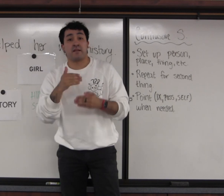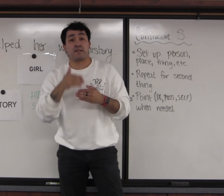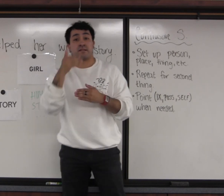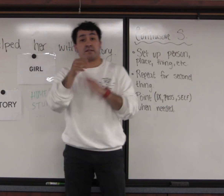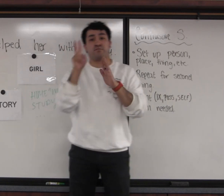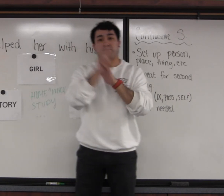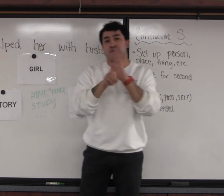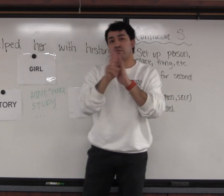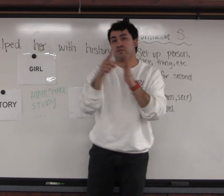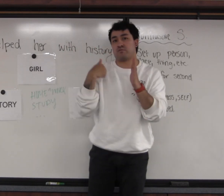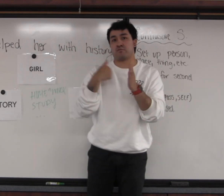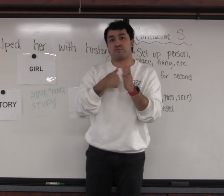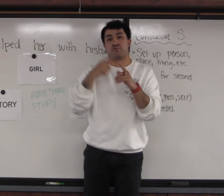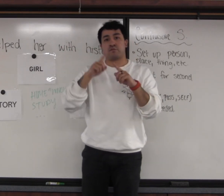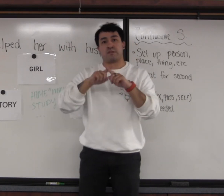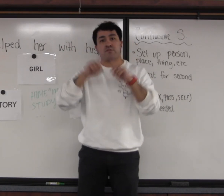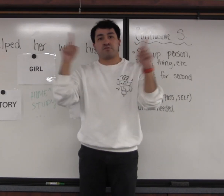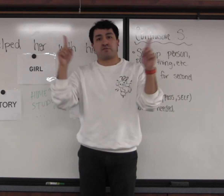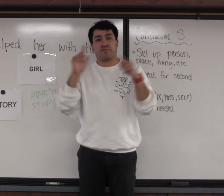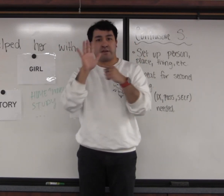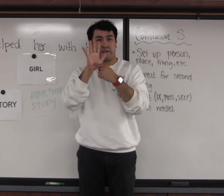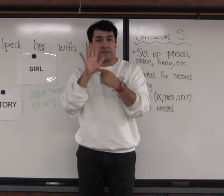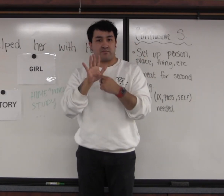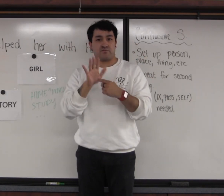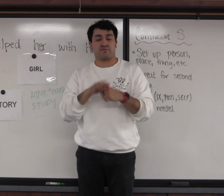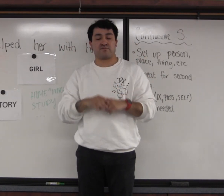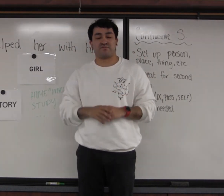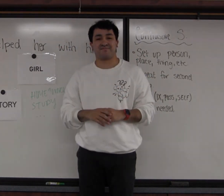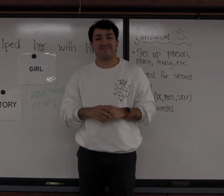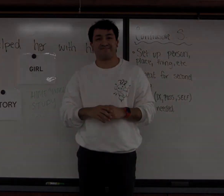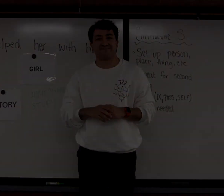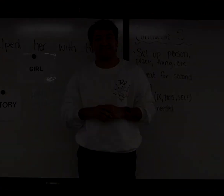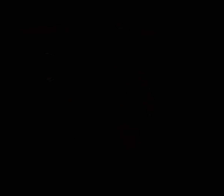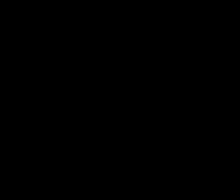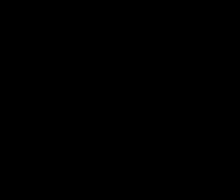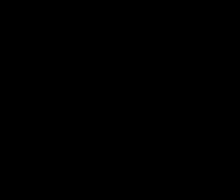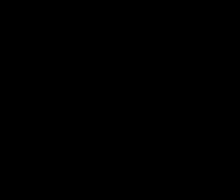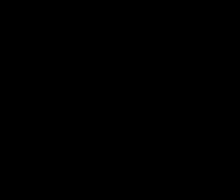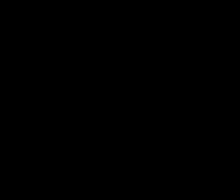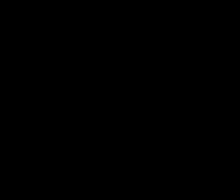But yeah, so in the next video, we'll go ahead and look at a different example of directional signs.